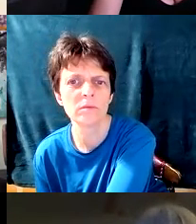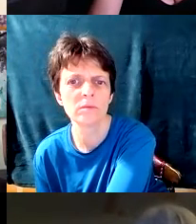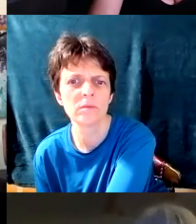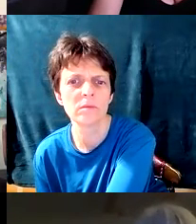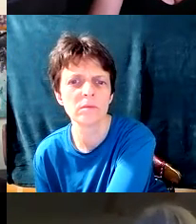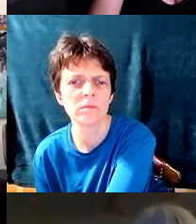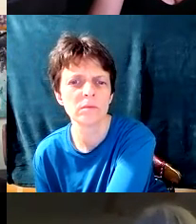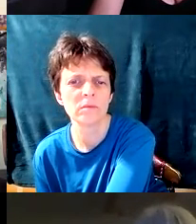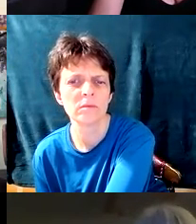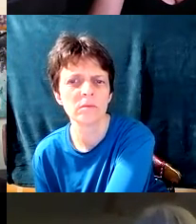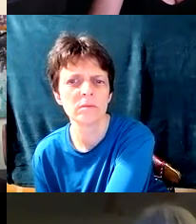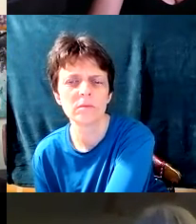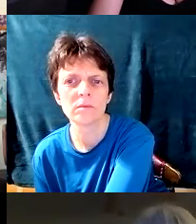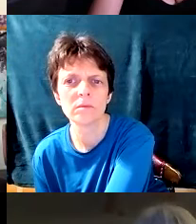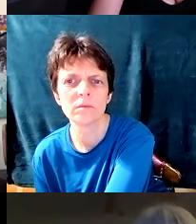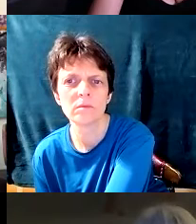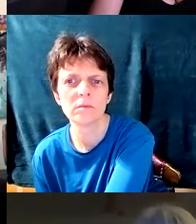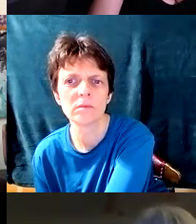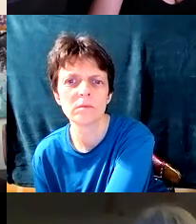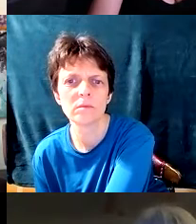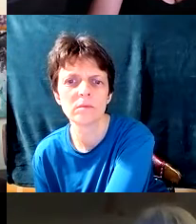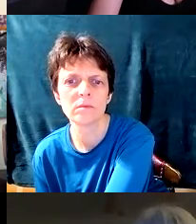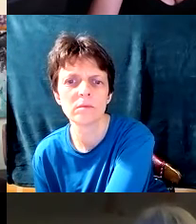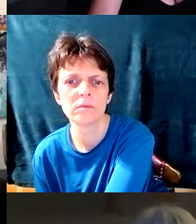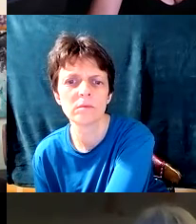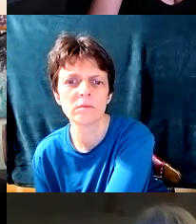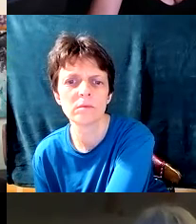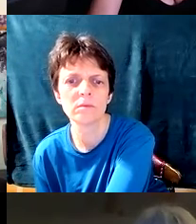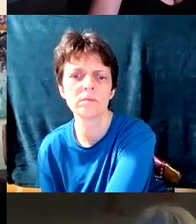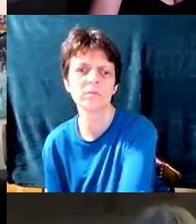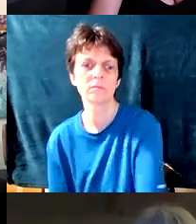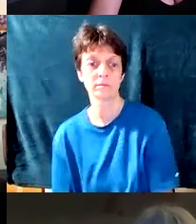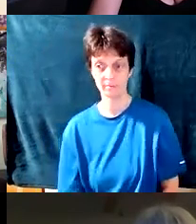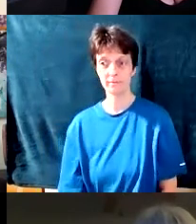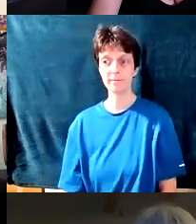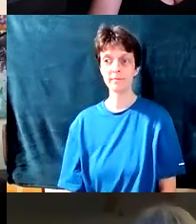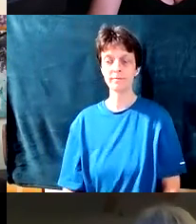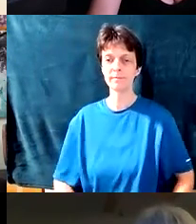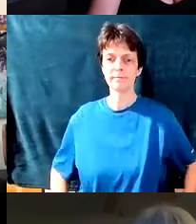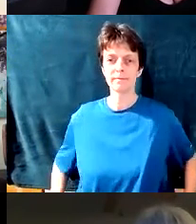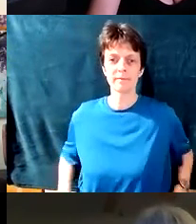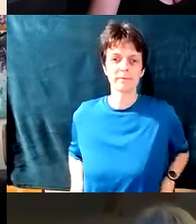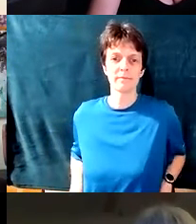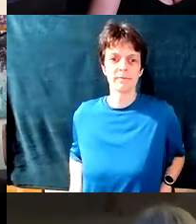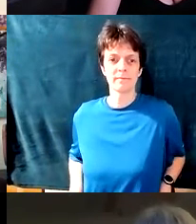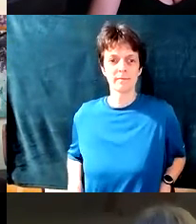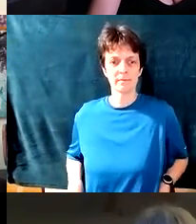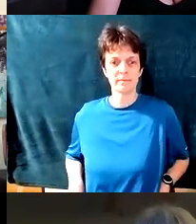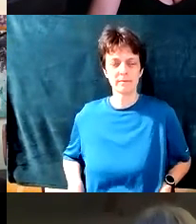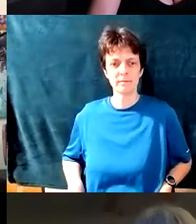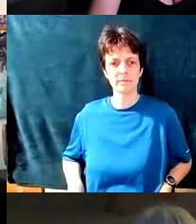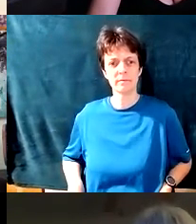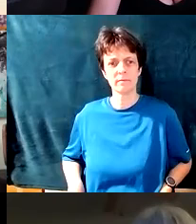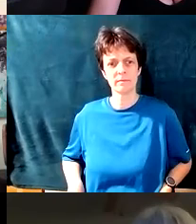open for another week and some change. We got another 7 days in the month. And I think so far, you guys have